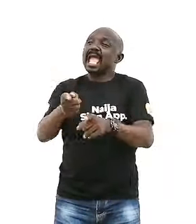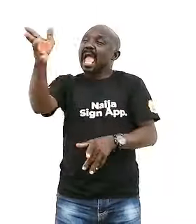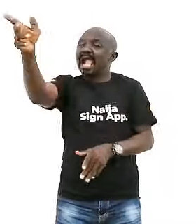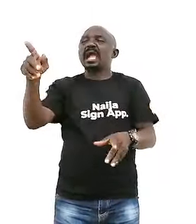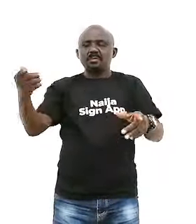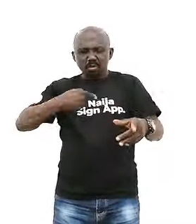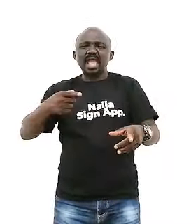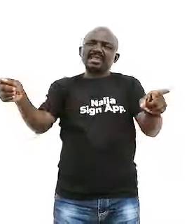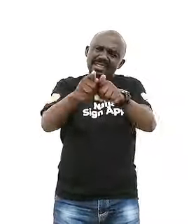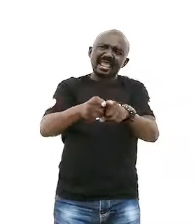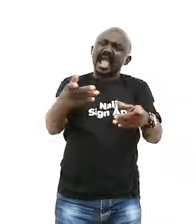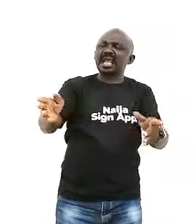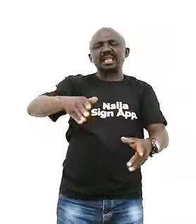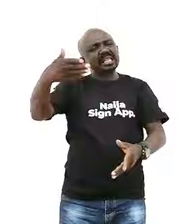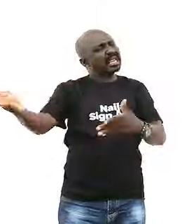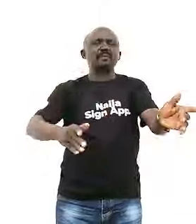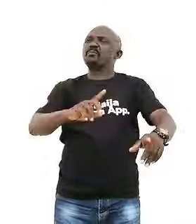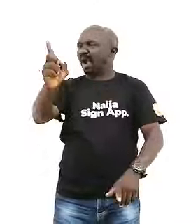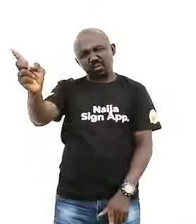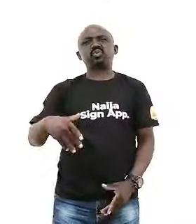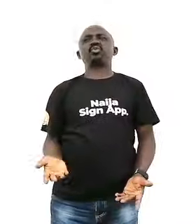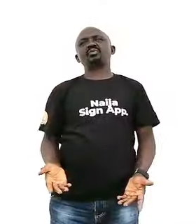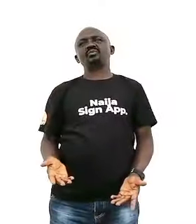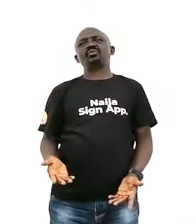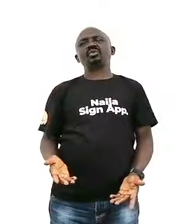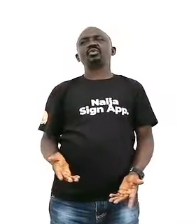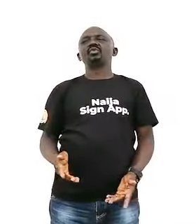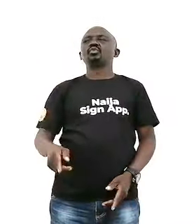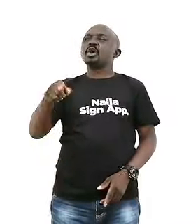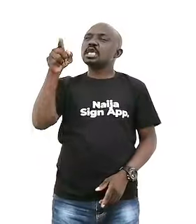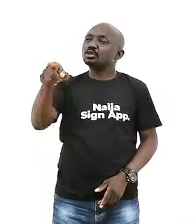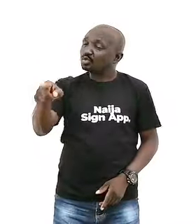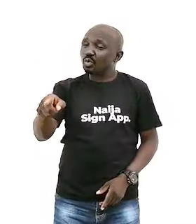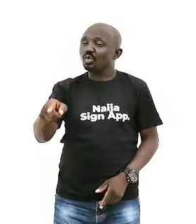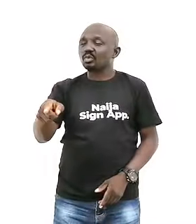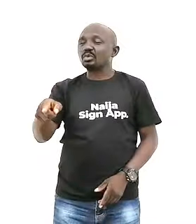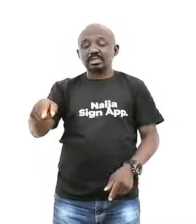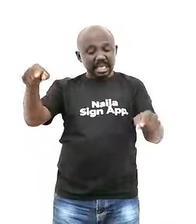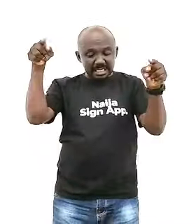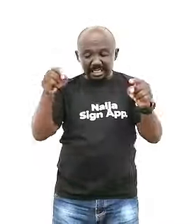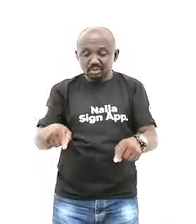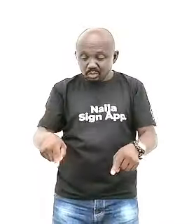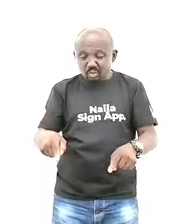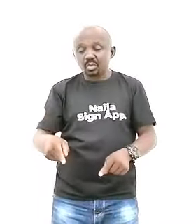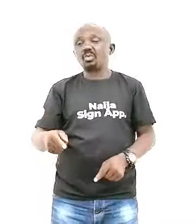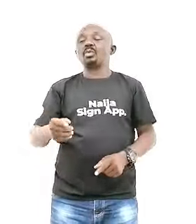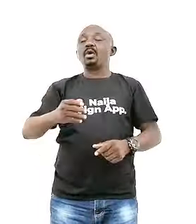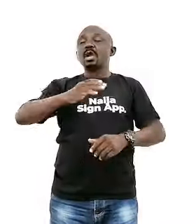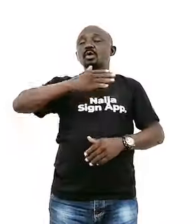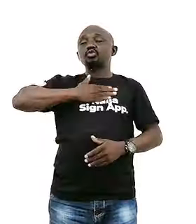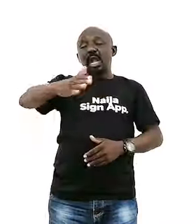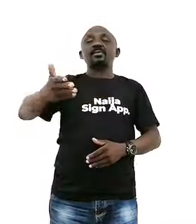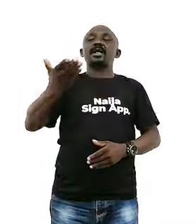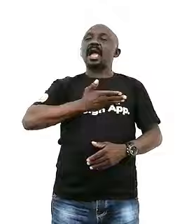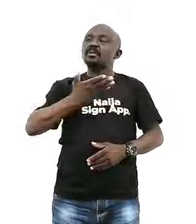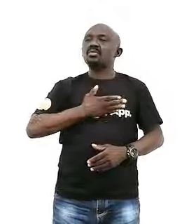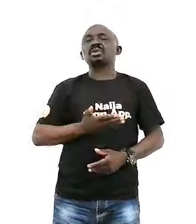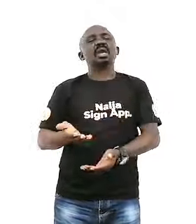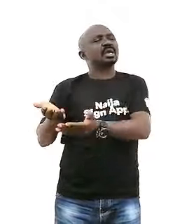is rich. Their language is developed. In the case of developed language, they may be hidden under existing spoken language